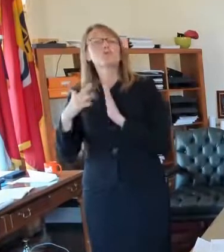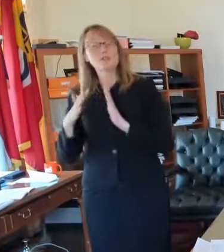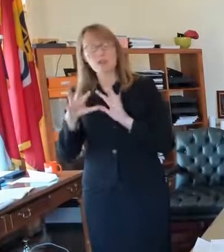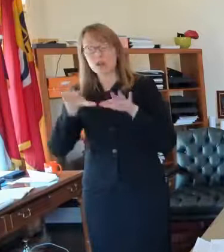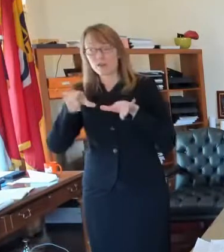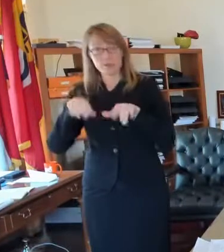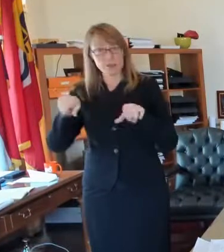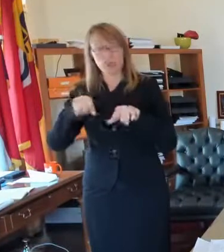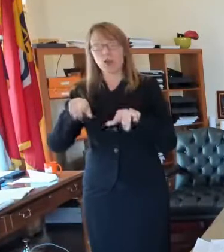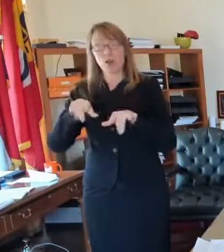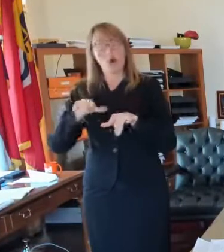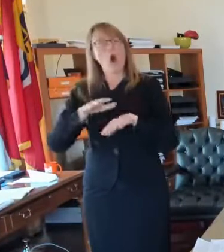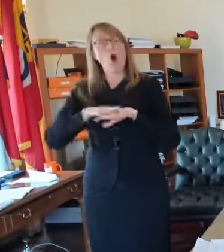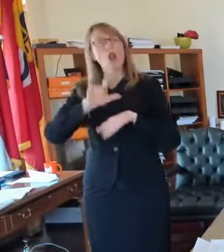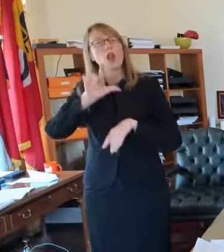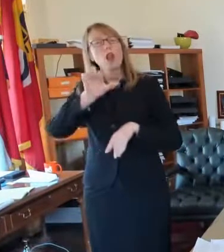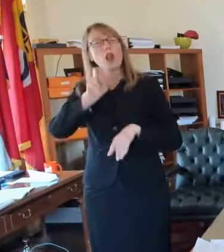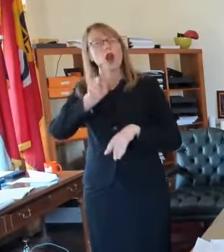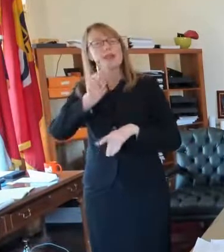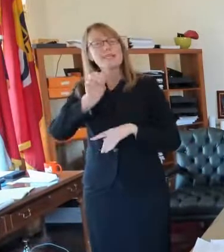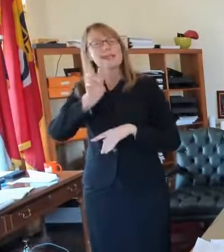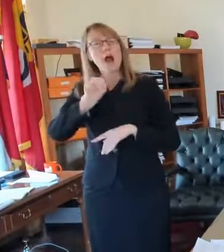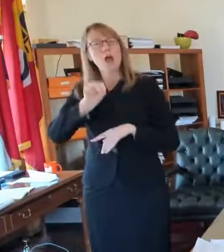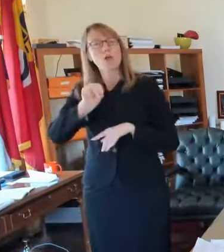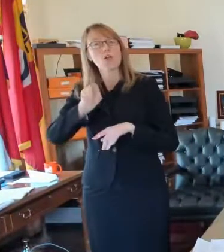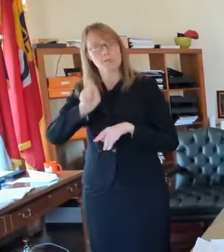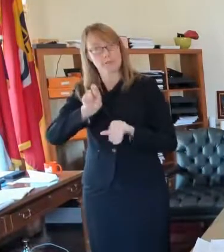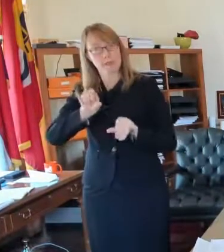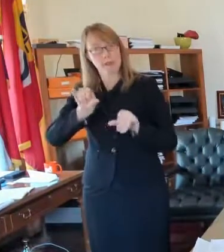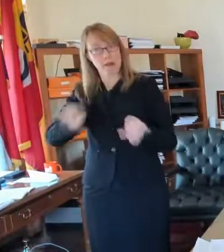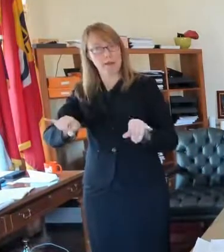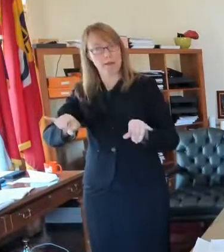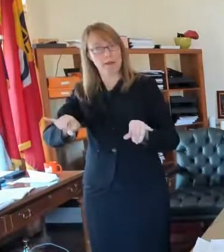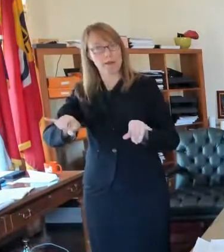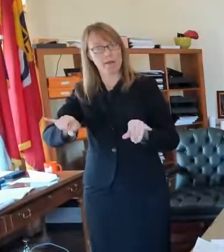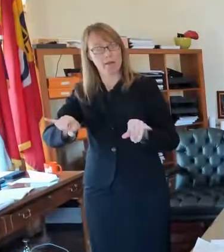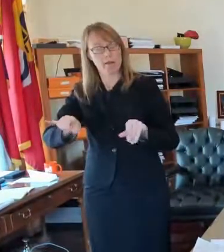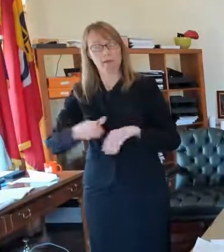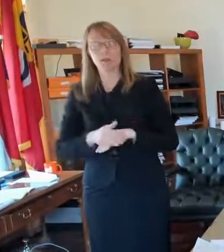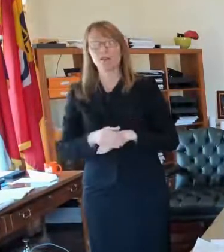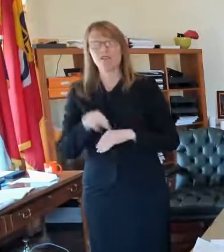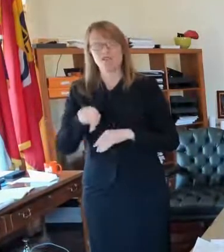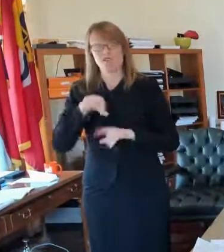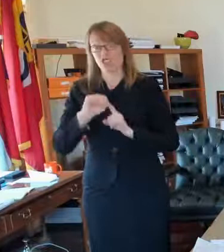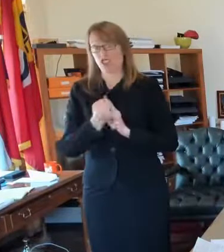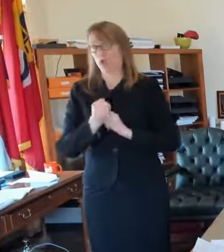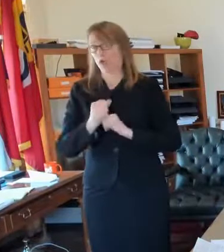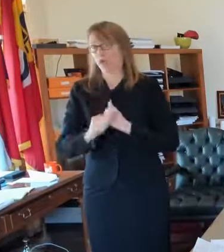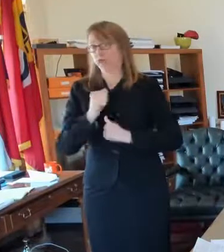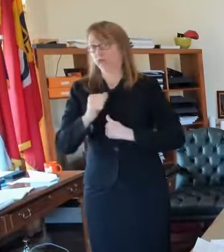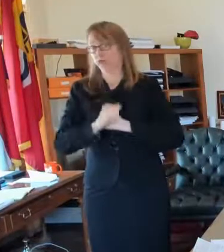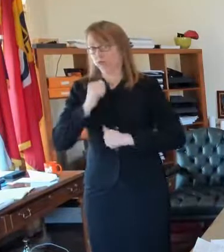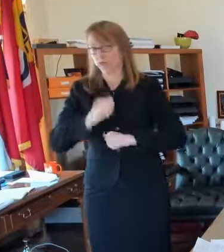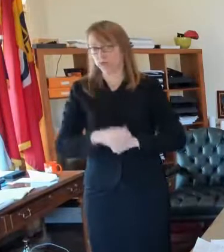It is a very, very dangerous situation, and I think it goes to